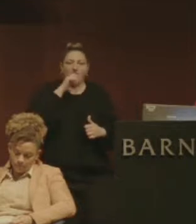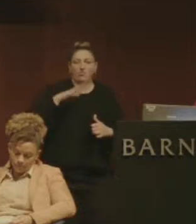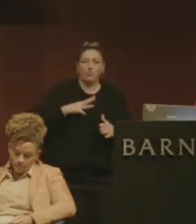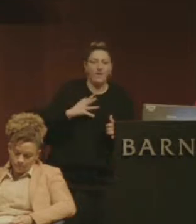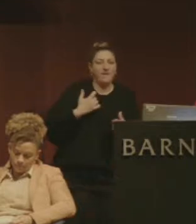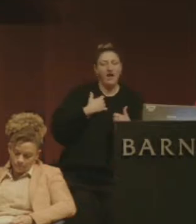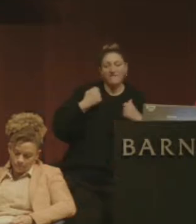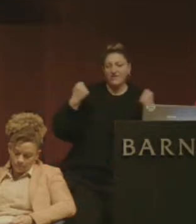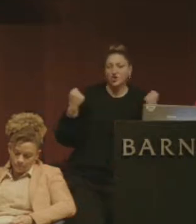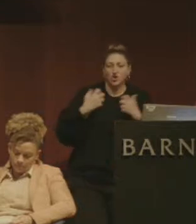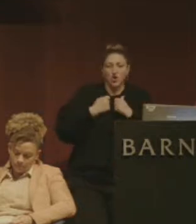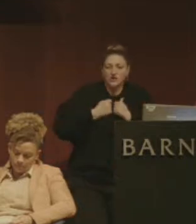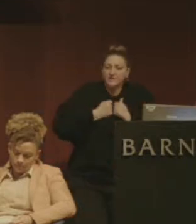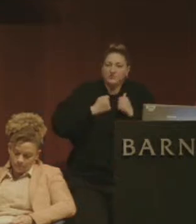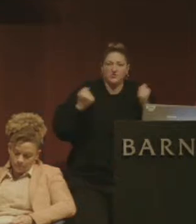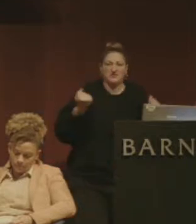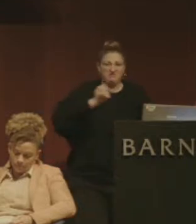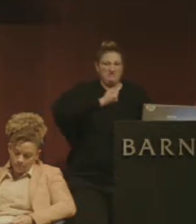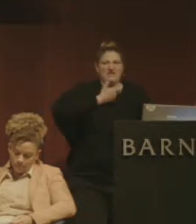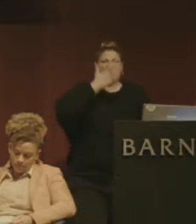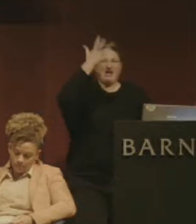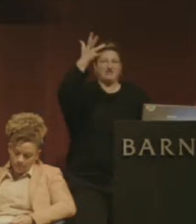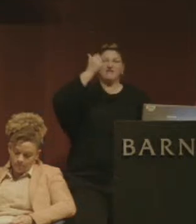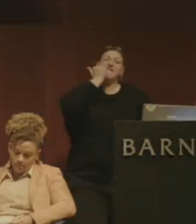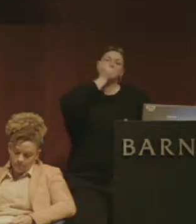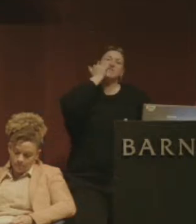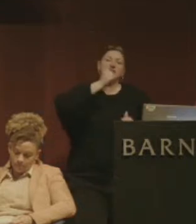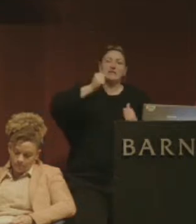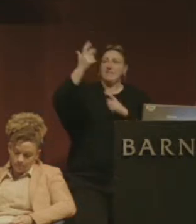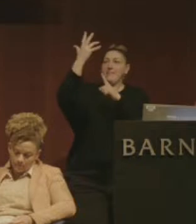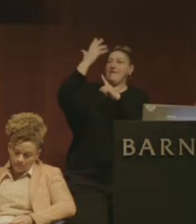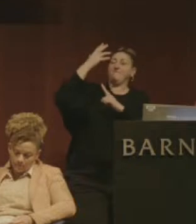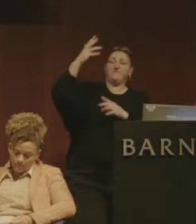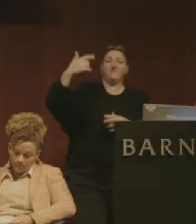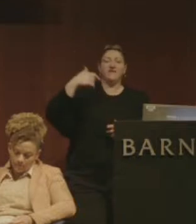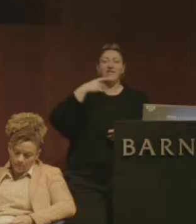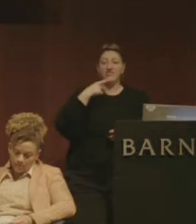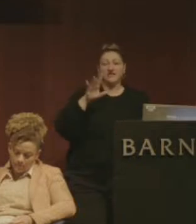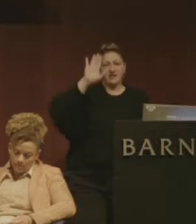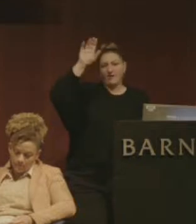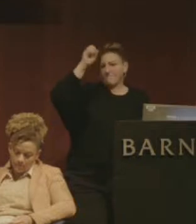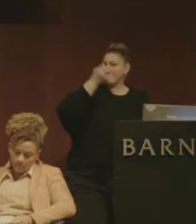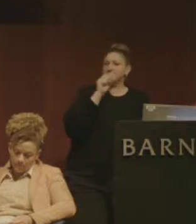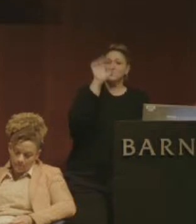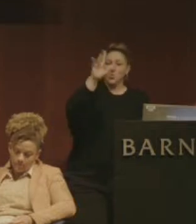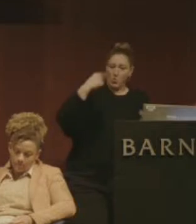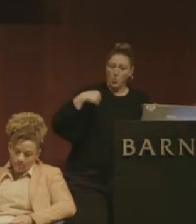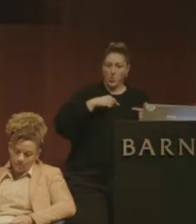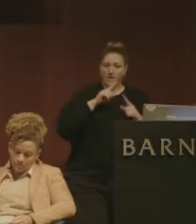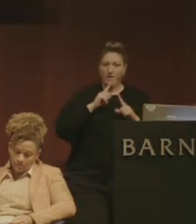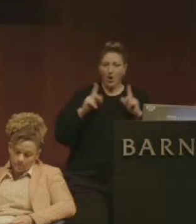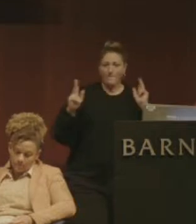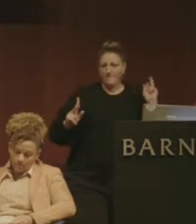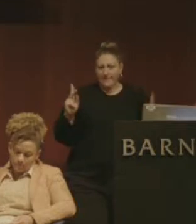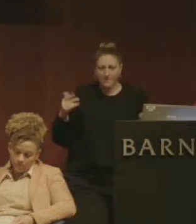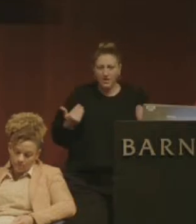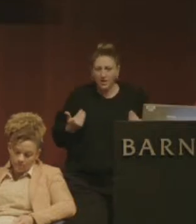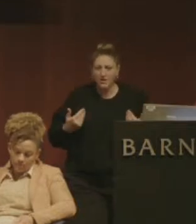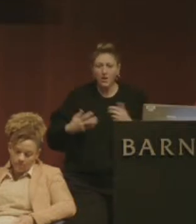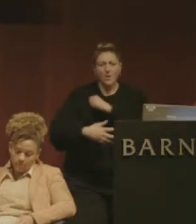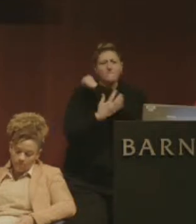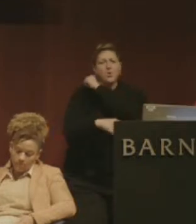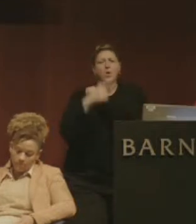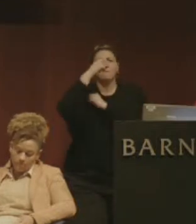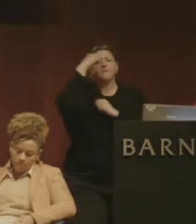speak out against the terror of everyday life. Somos gente, they say, we are people. The poor Black women